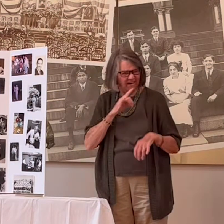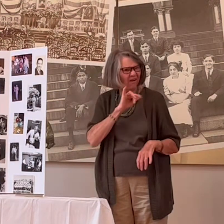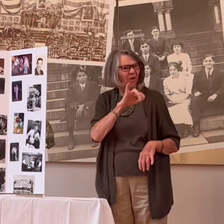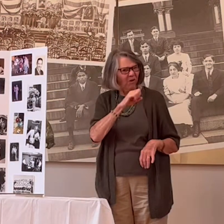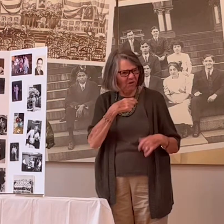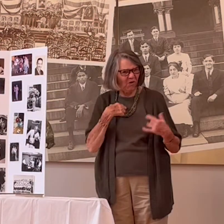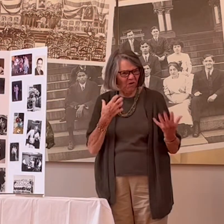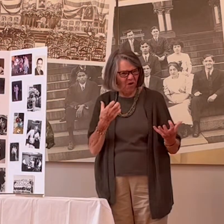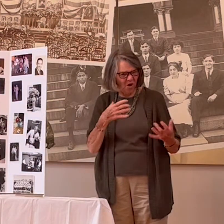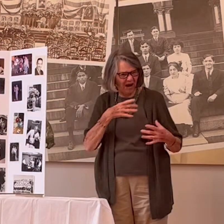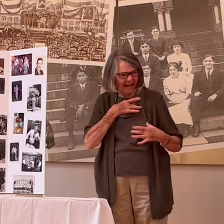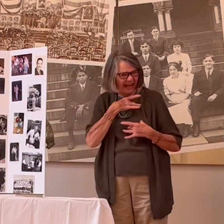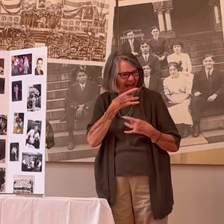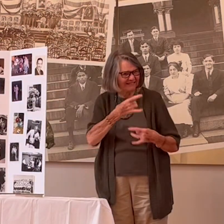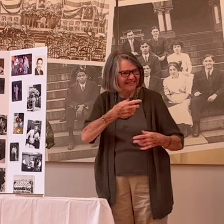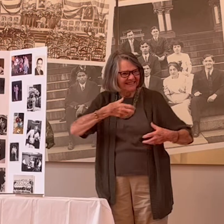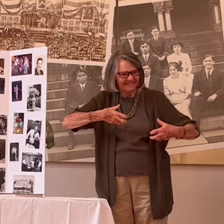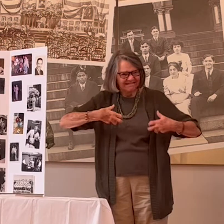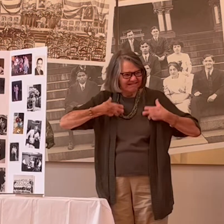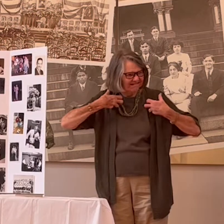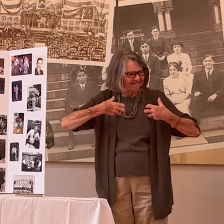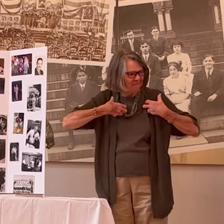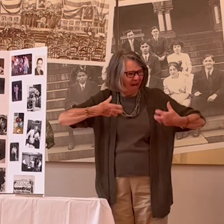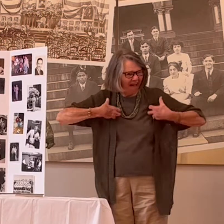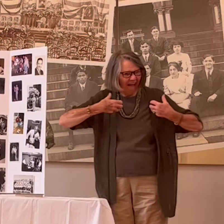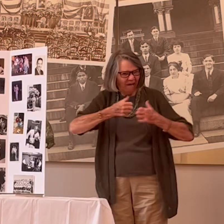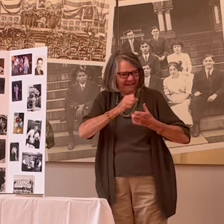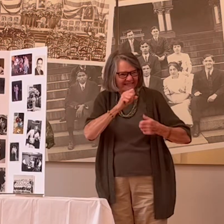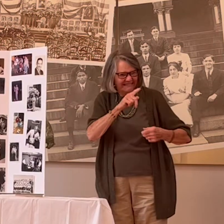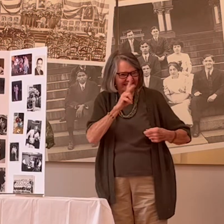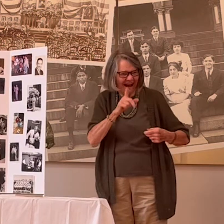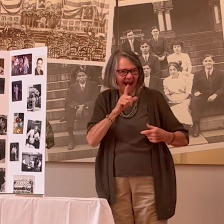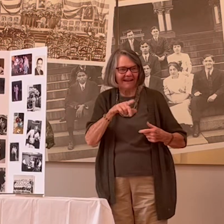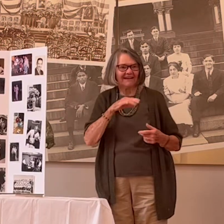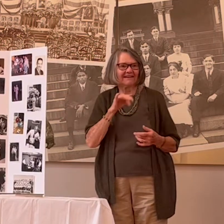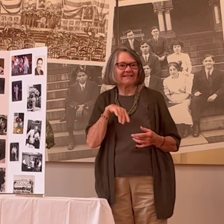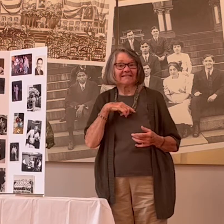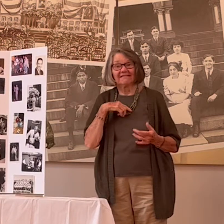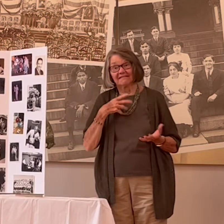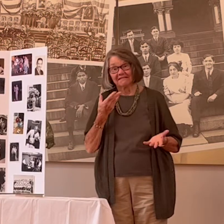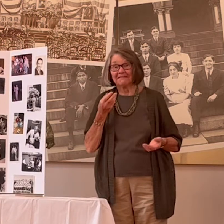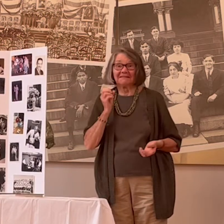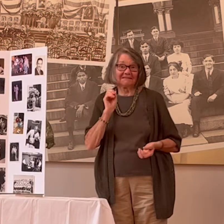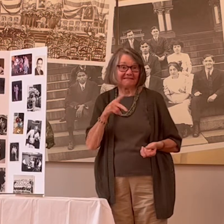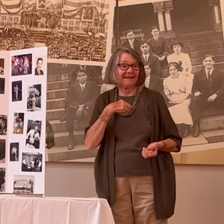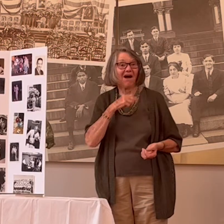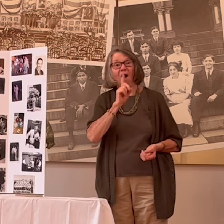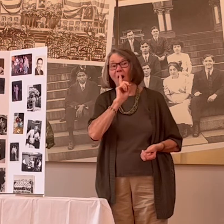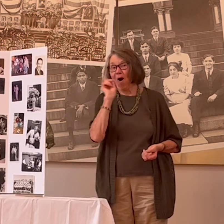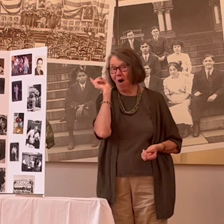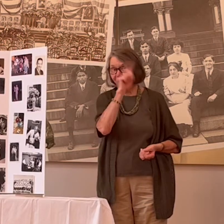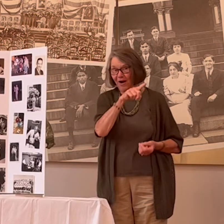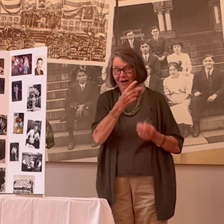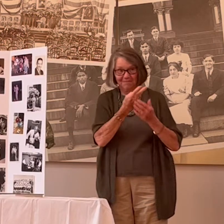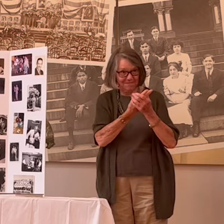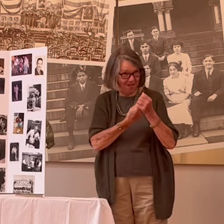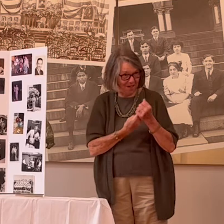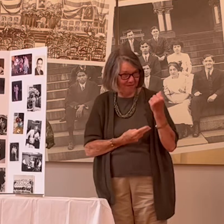world? Why would you want that for your office? Oh, it's fantastic. I love the monkey with the skull. I'm like, all right. So I